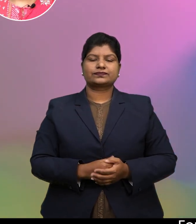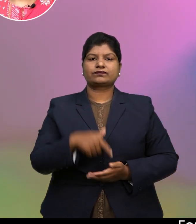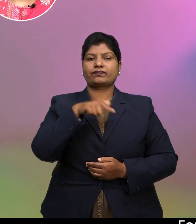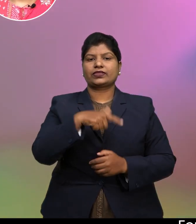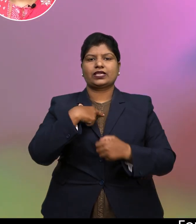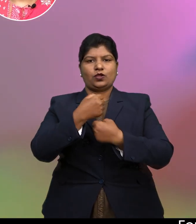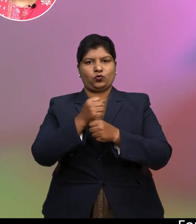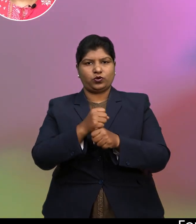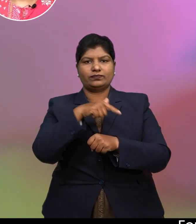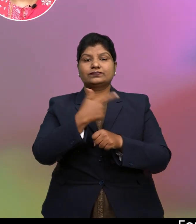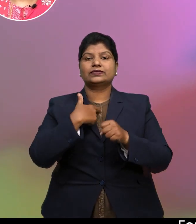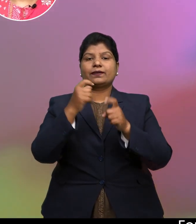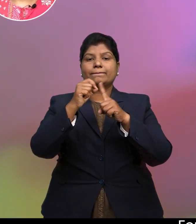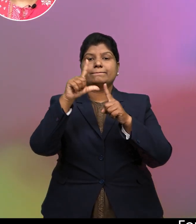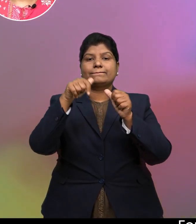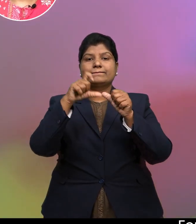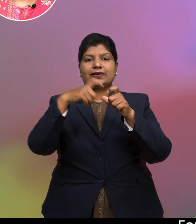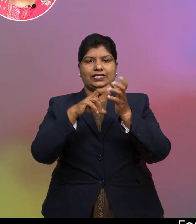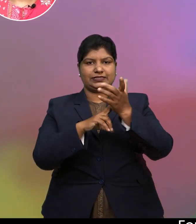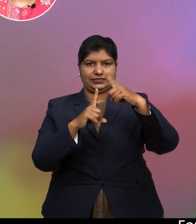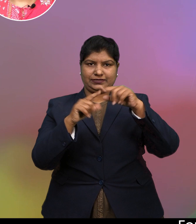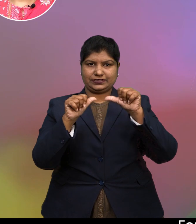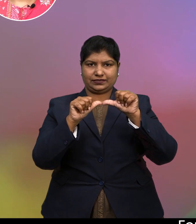Formation of placenta.